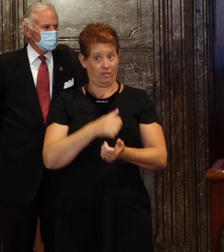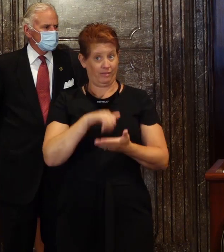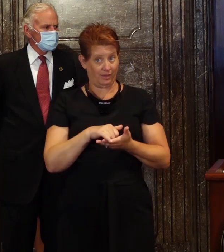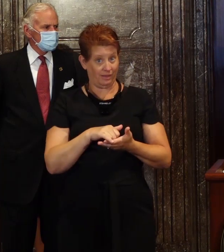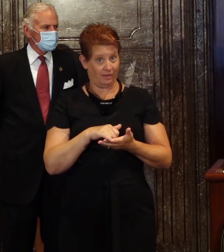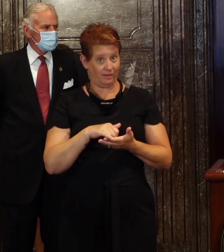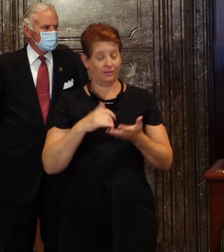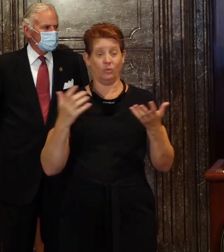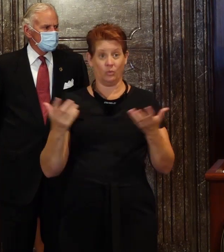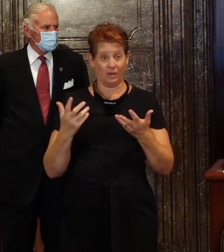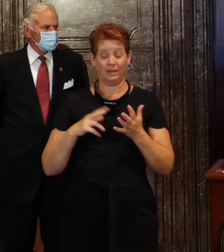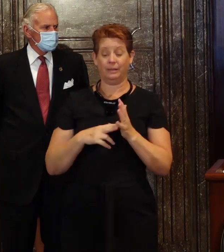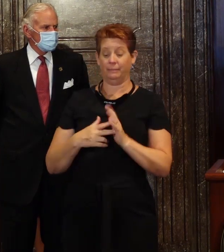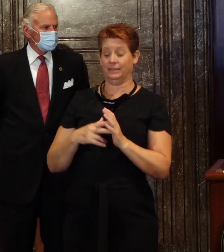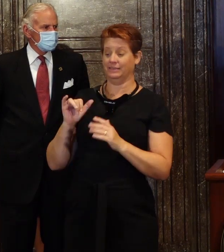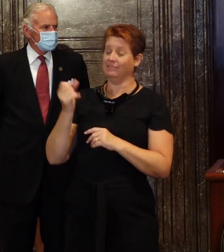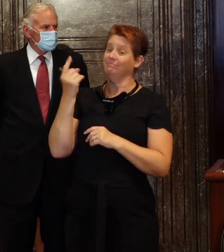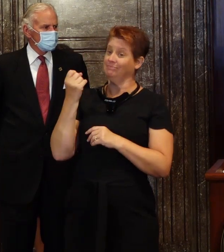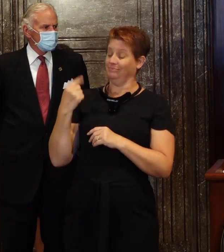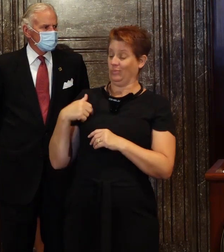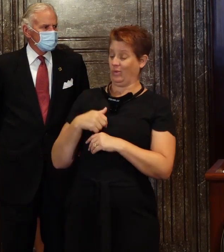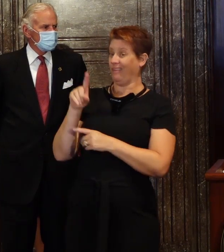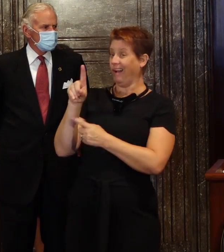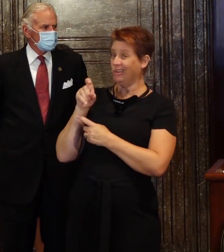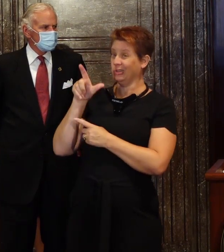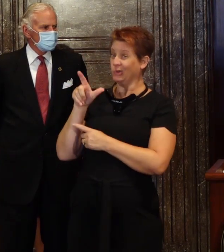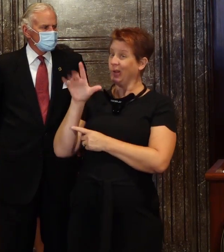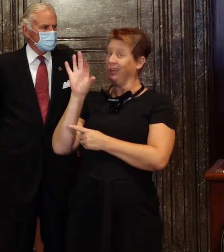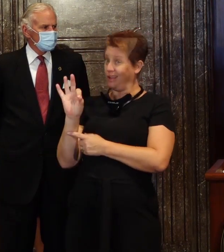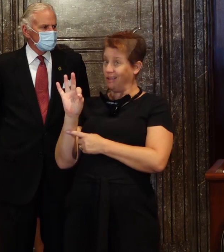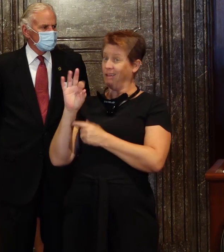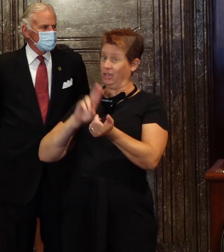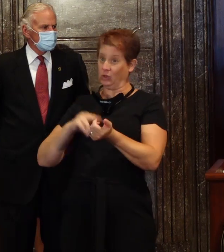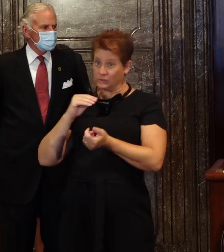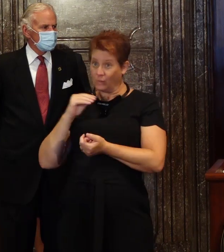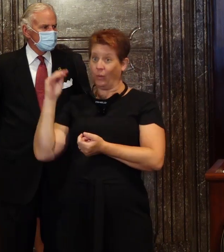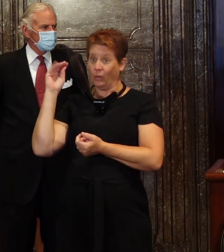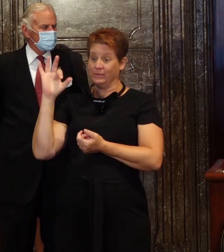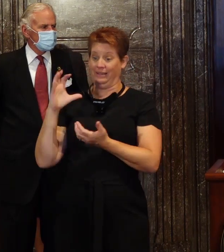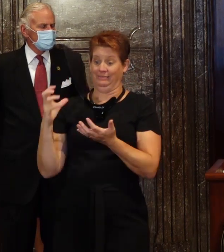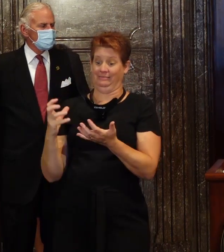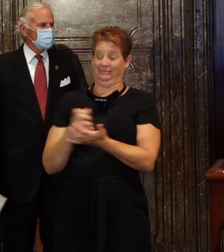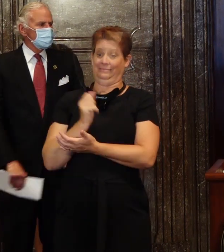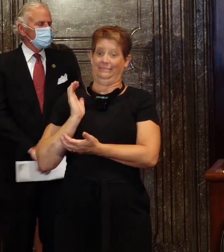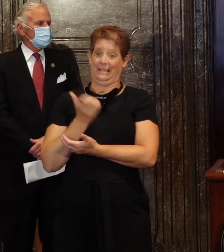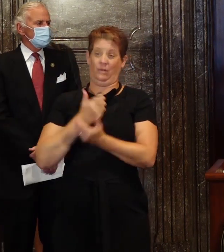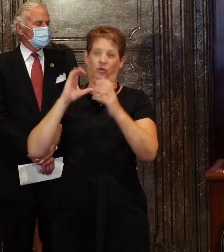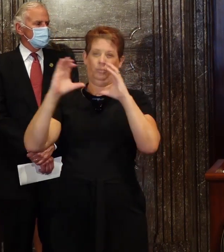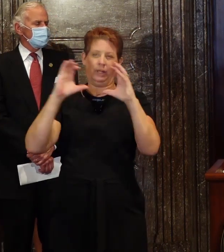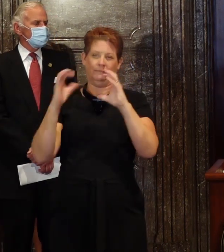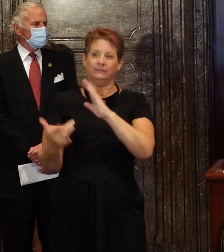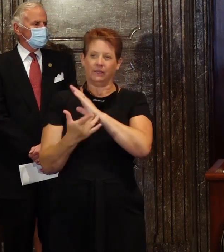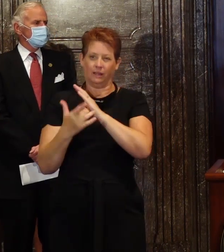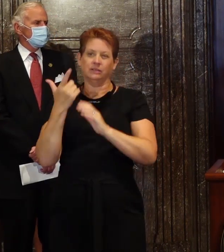Carolina nursing homes have taken advantage of the CMS COVID-19 Communicative Technology Grant, and they